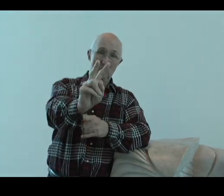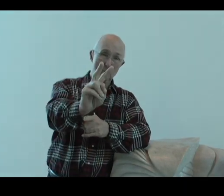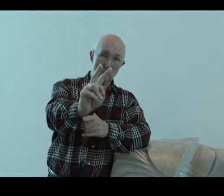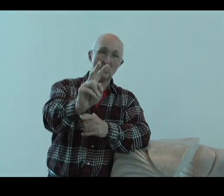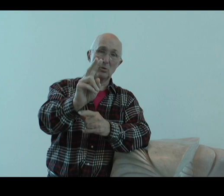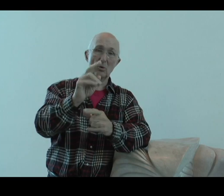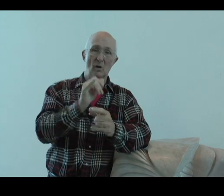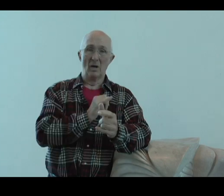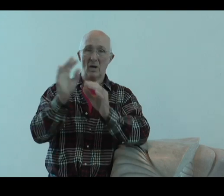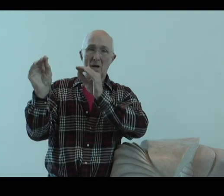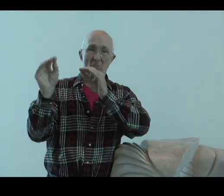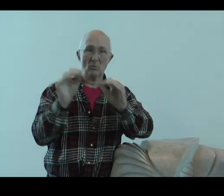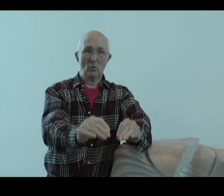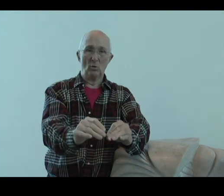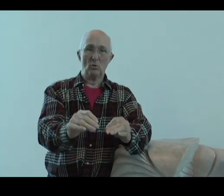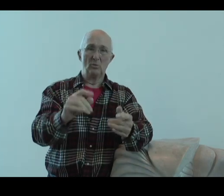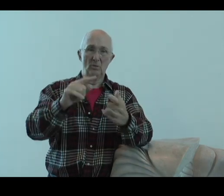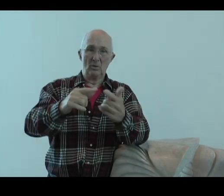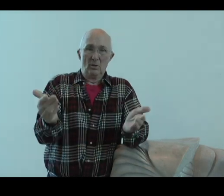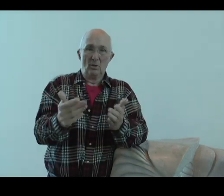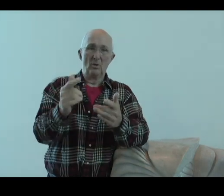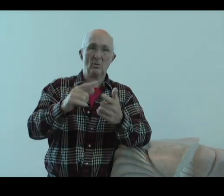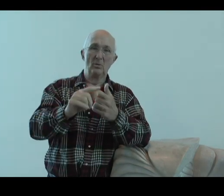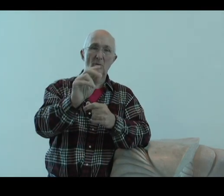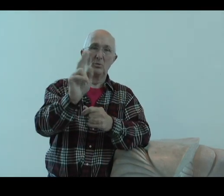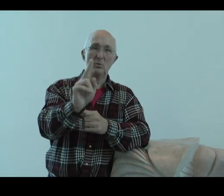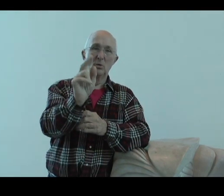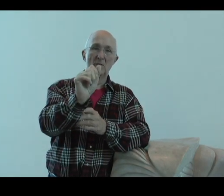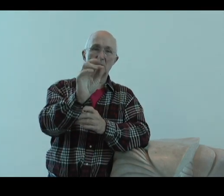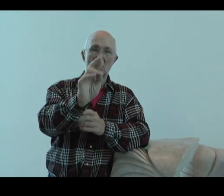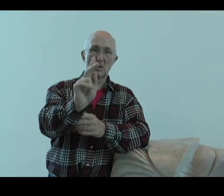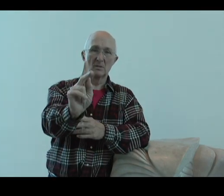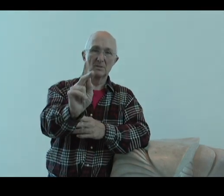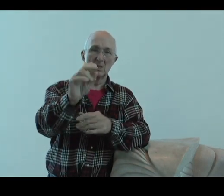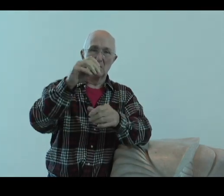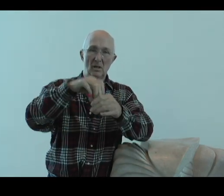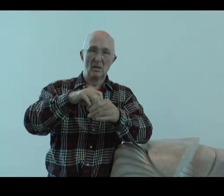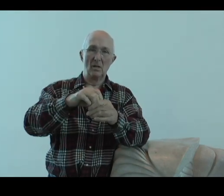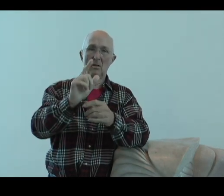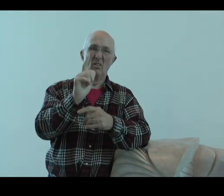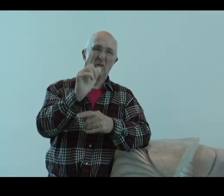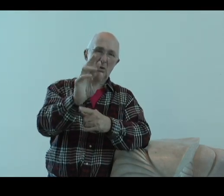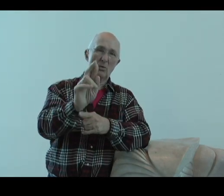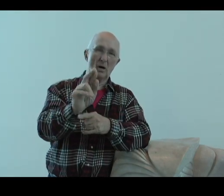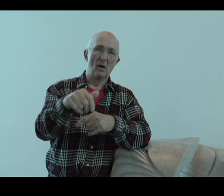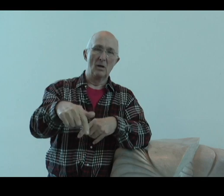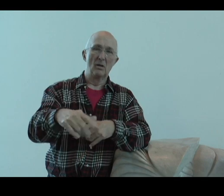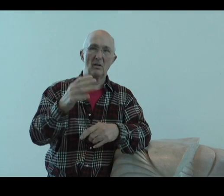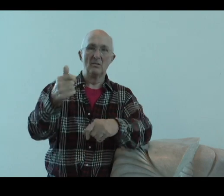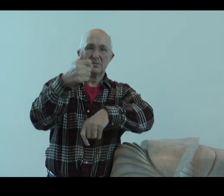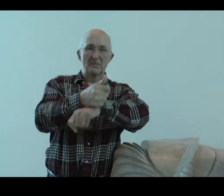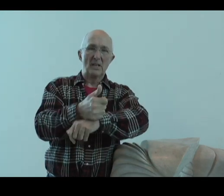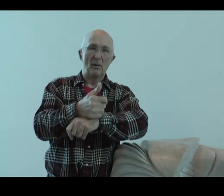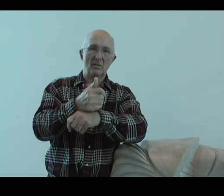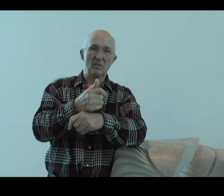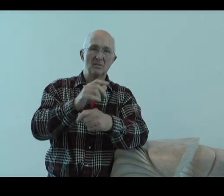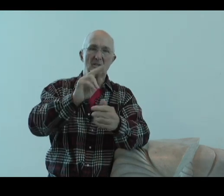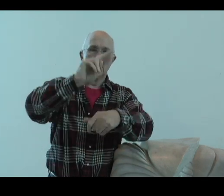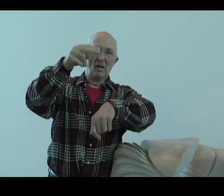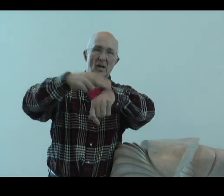in 1982, I moved to the University of Arkansas in Little Rock and